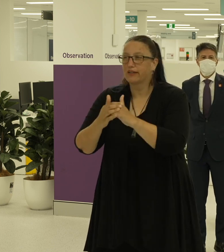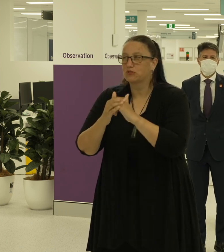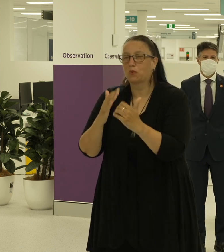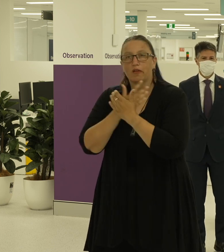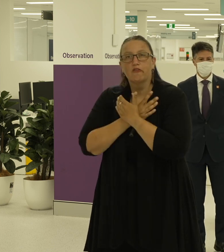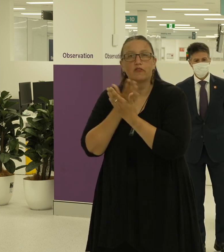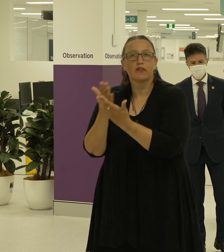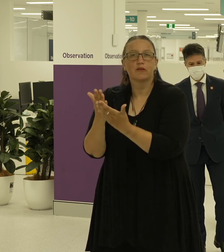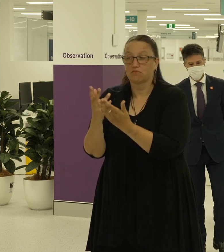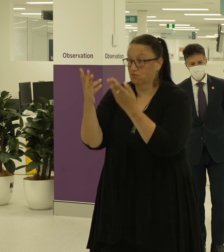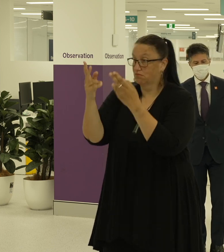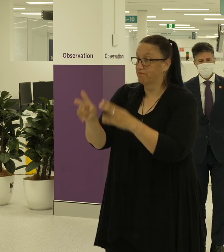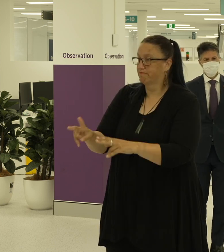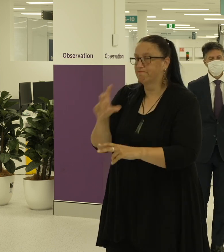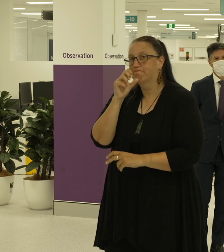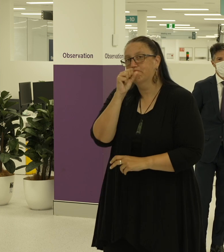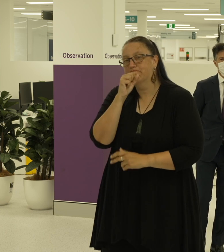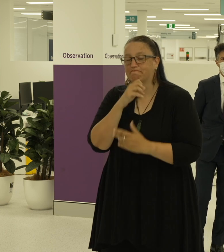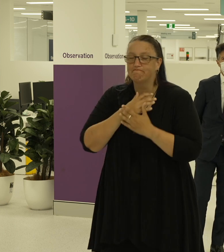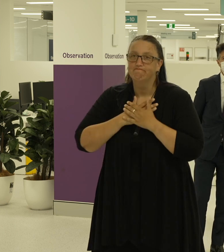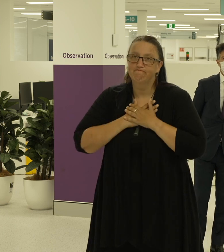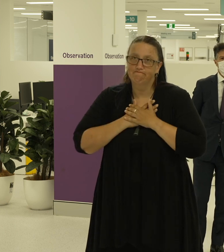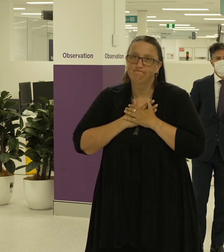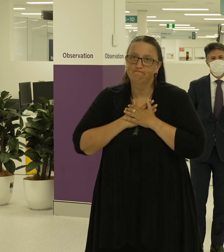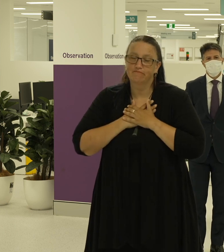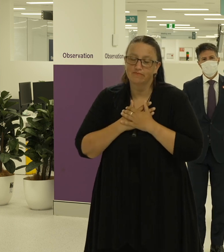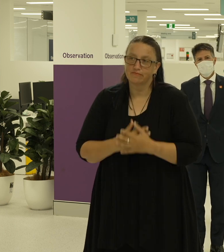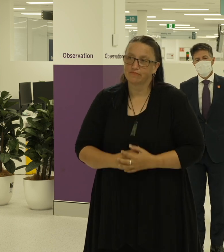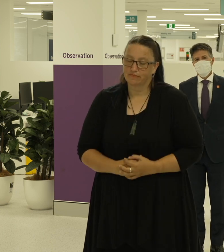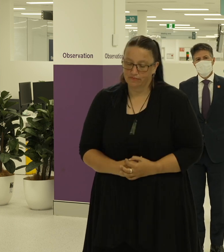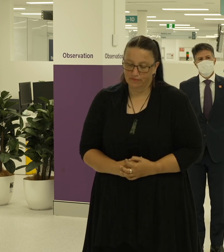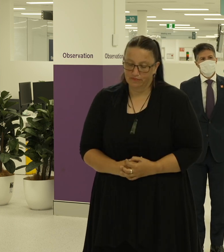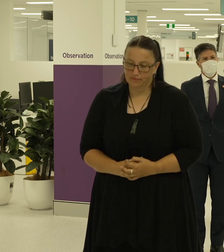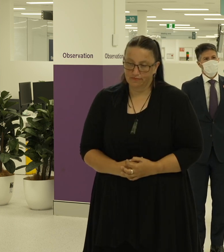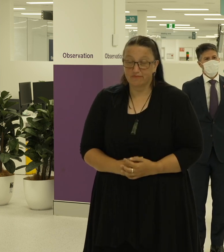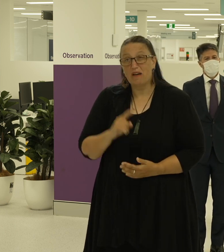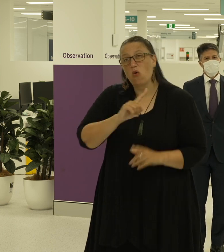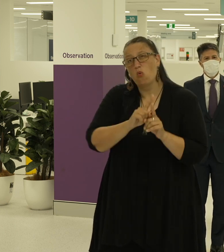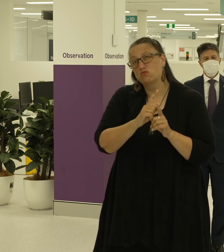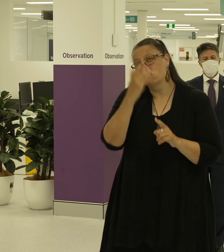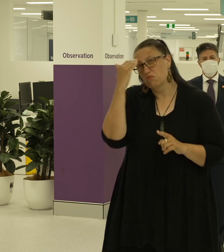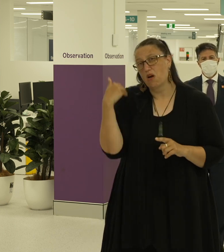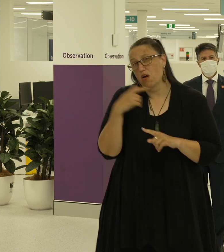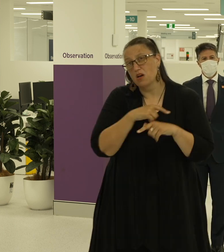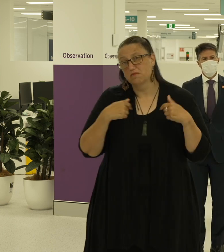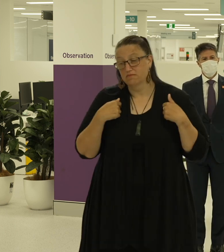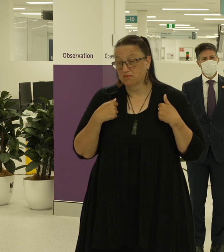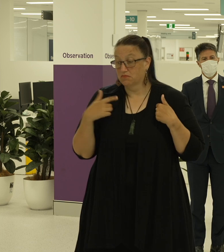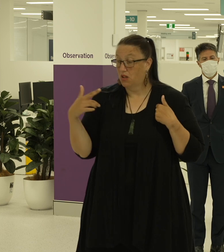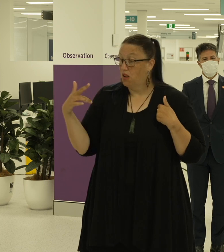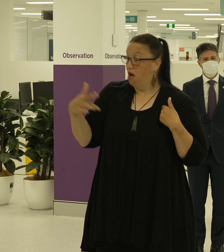friends. It also reminds us, though, that life in a pandemic can be pretty